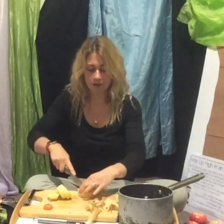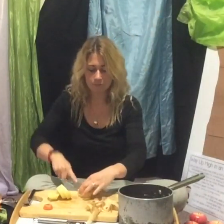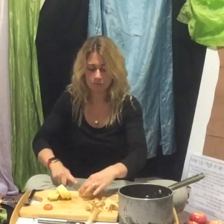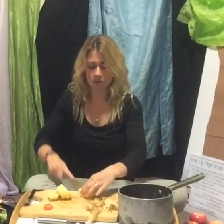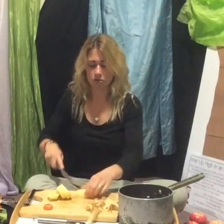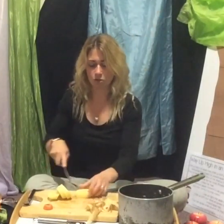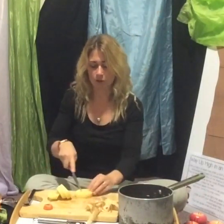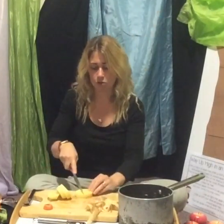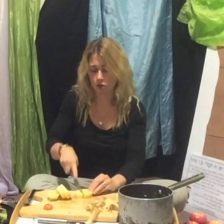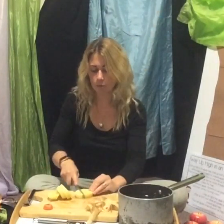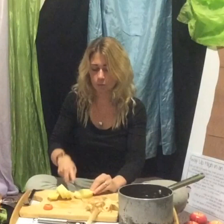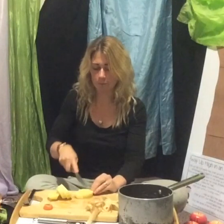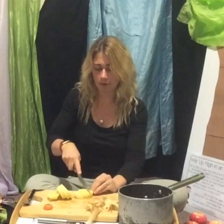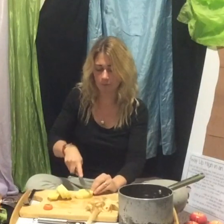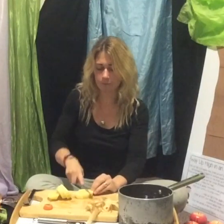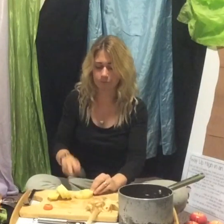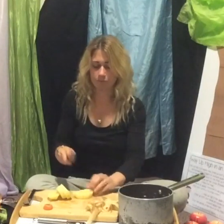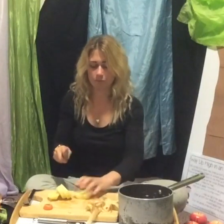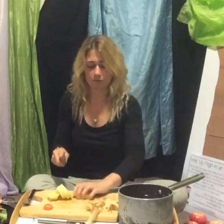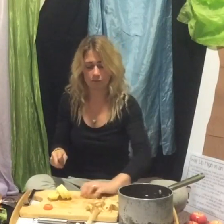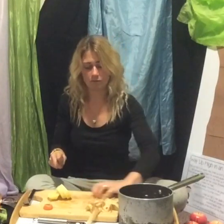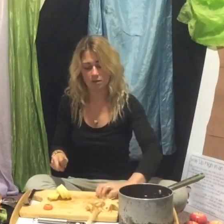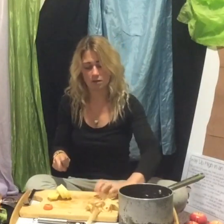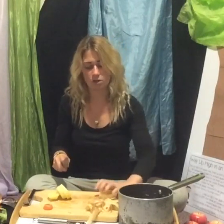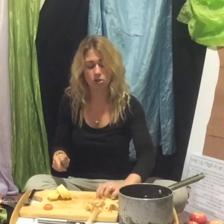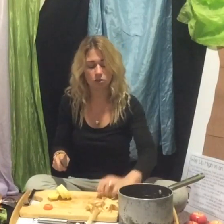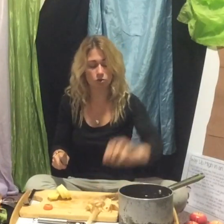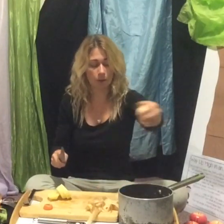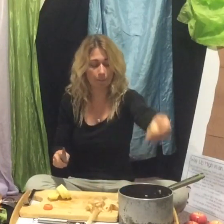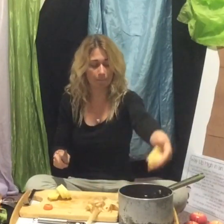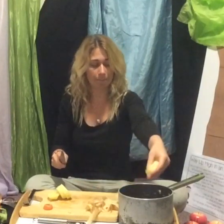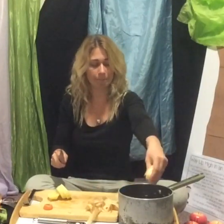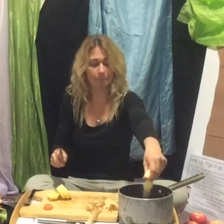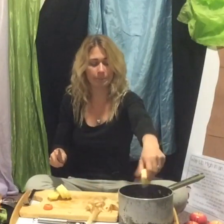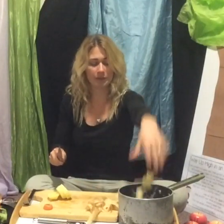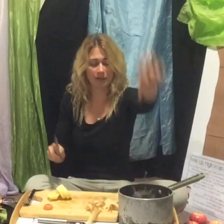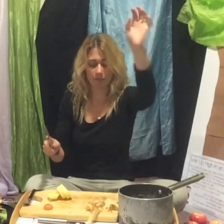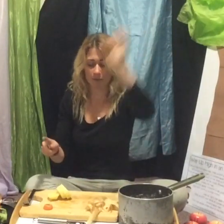Okay, so we could chop up one bit, and then you could put it in the pan.